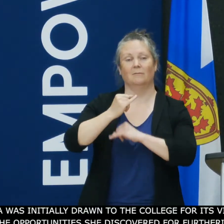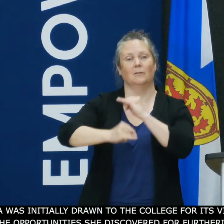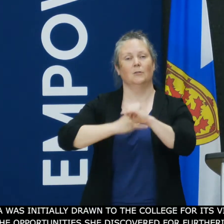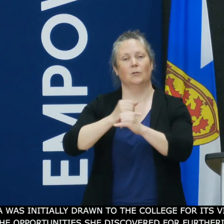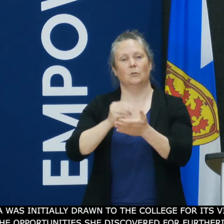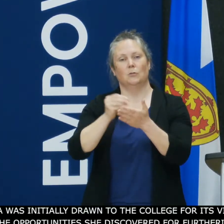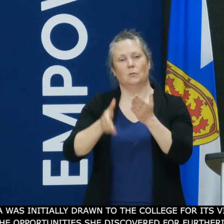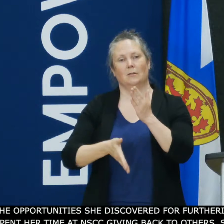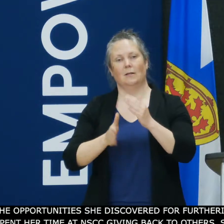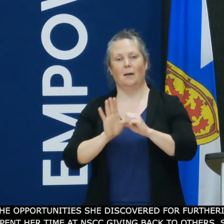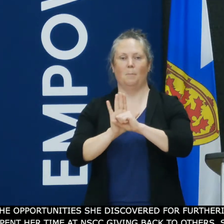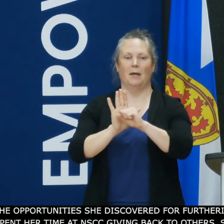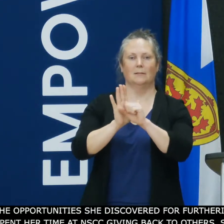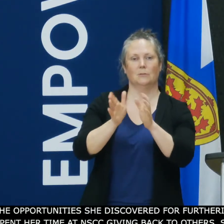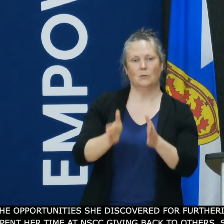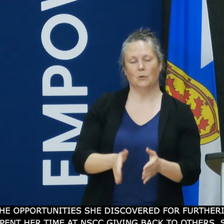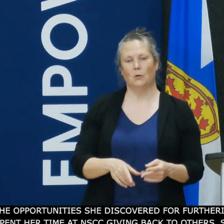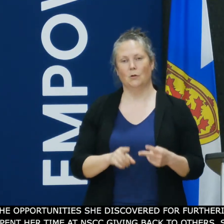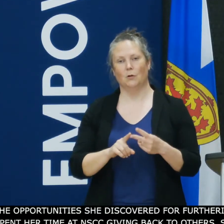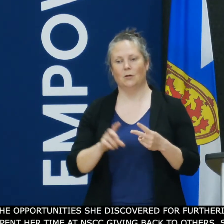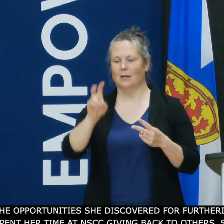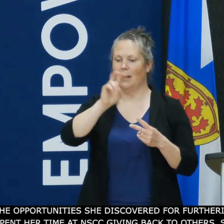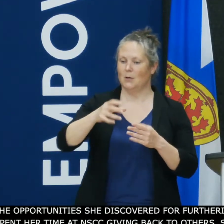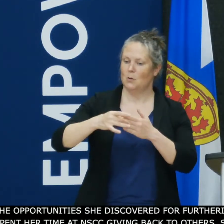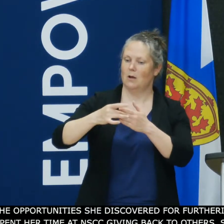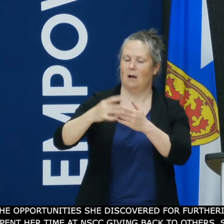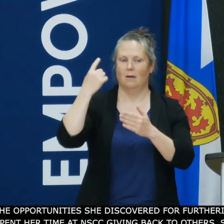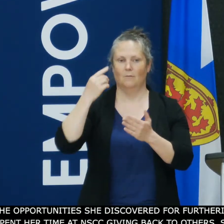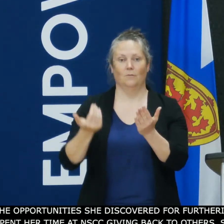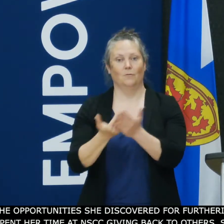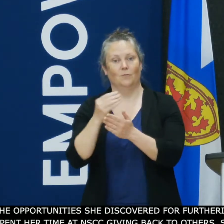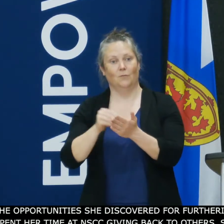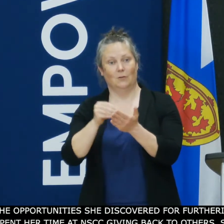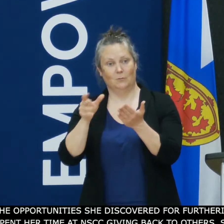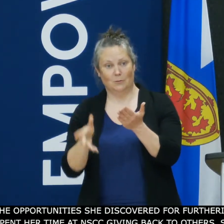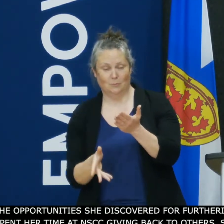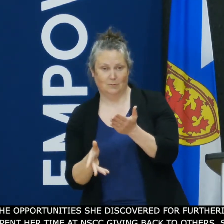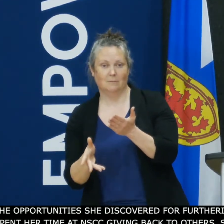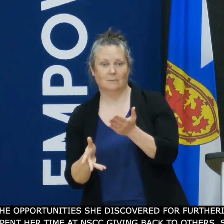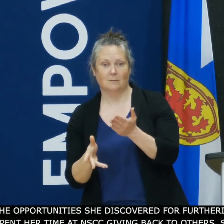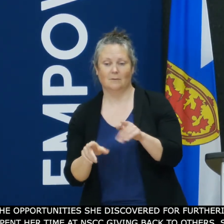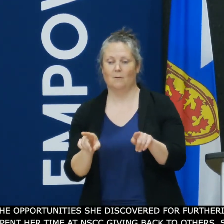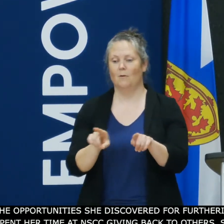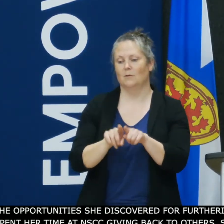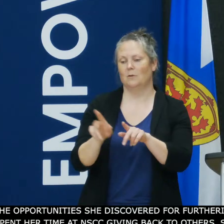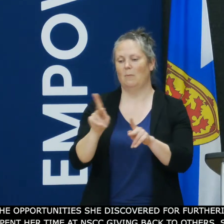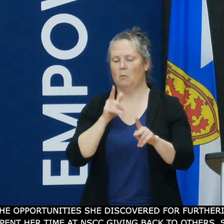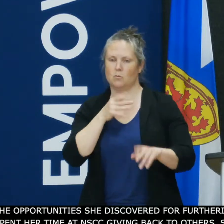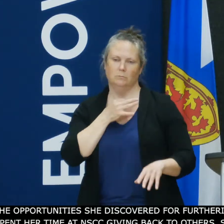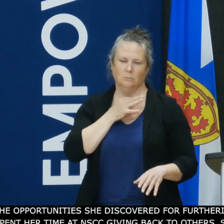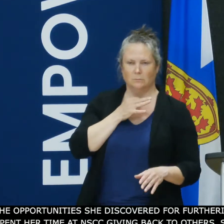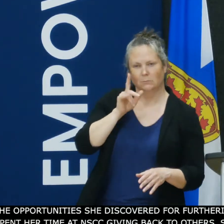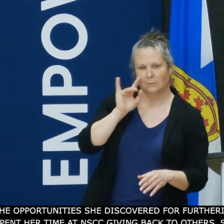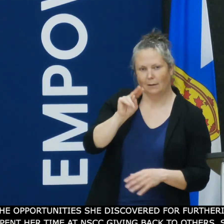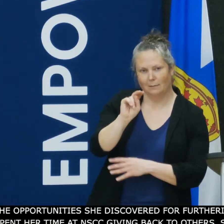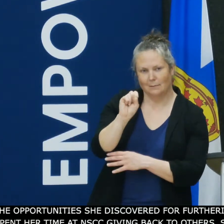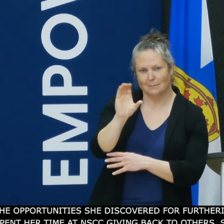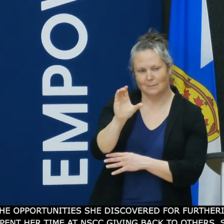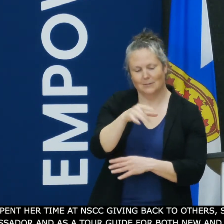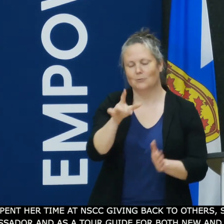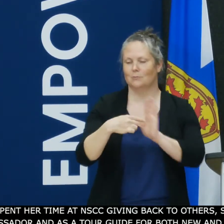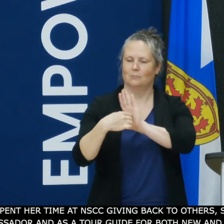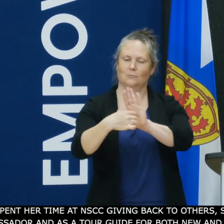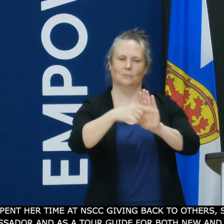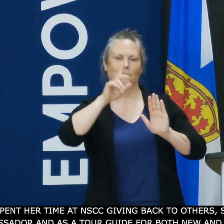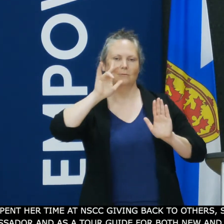as a tour guide for both new and prospective students. Alicia credits